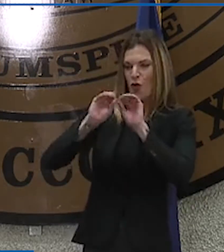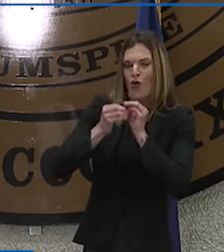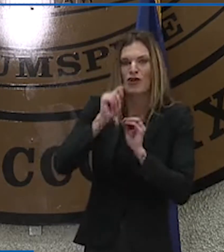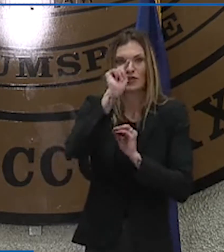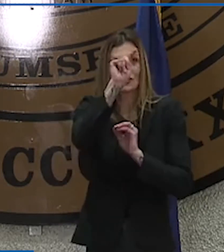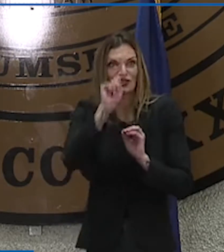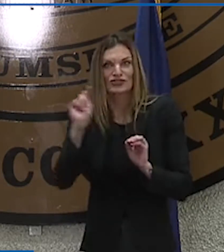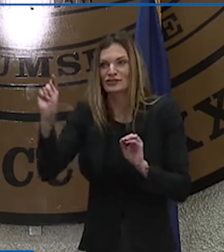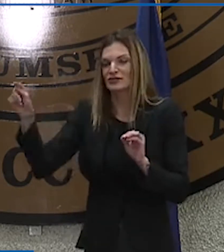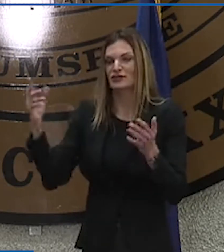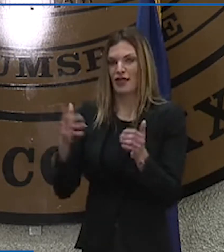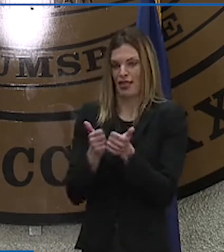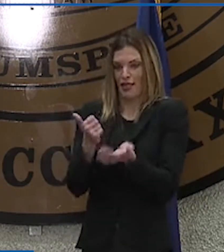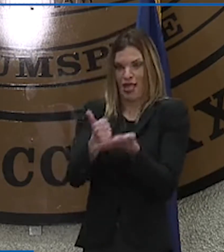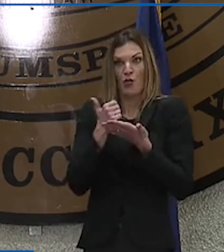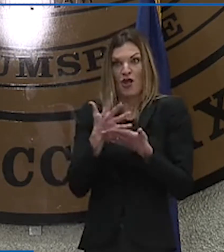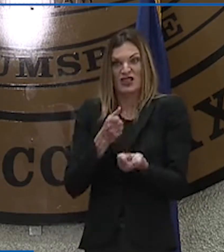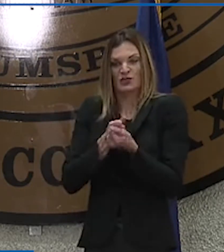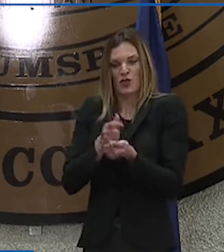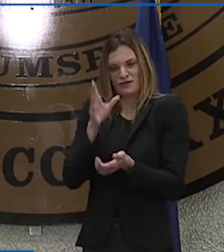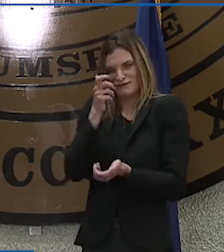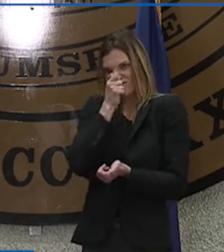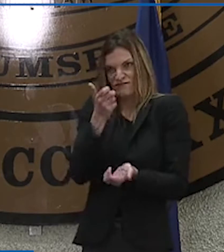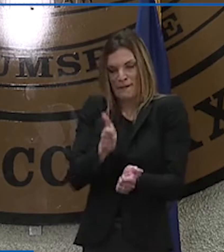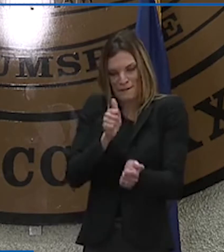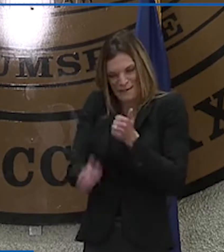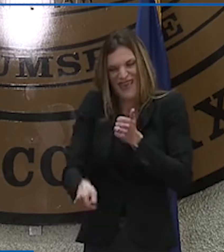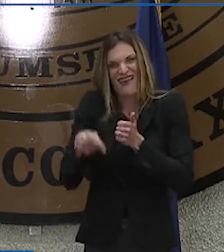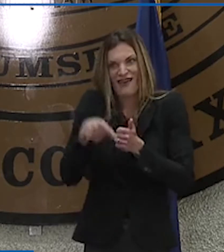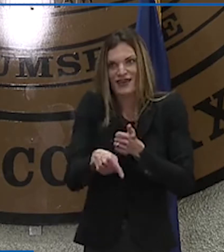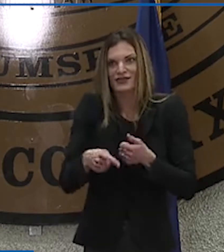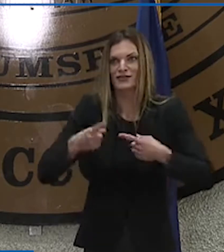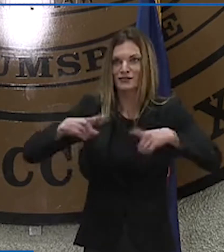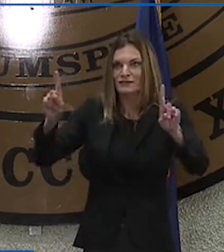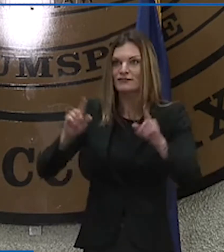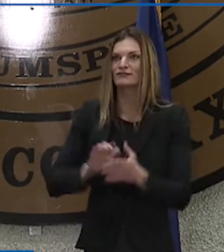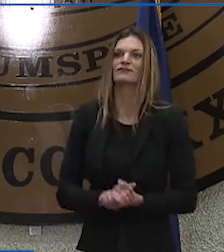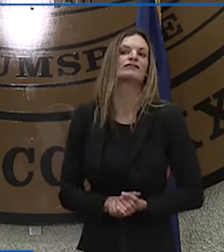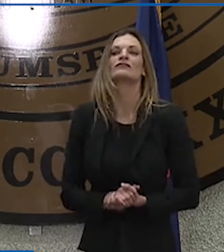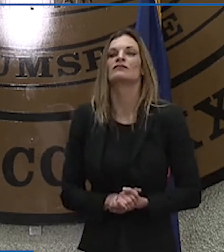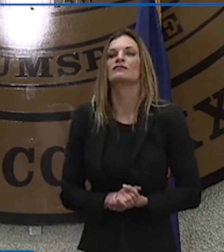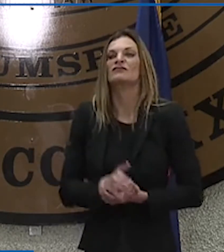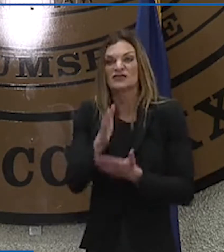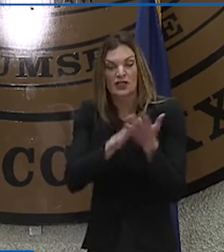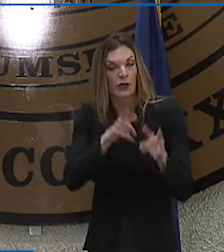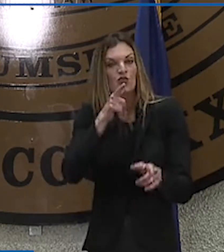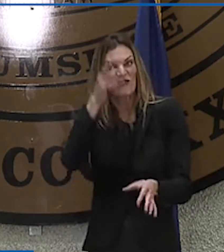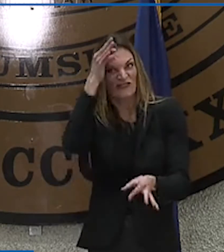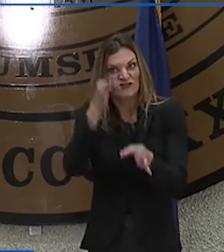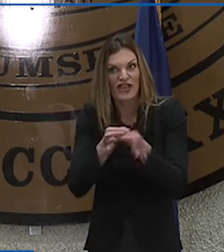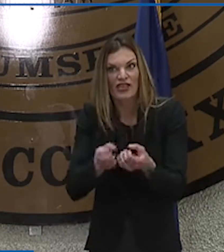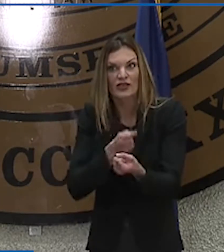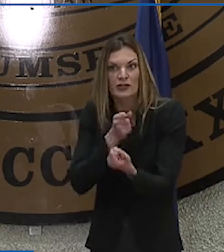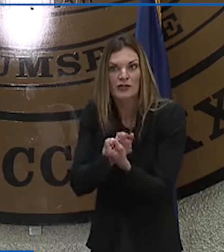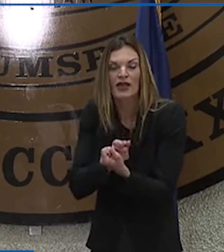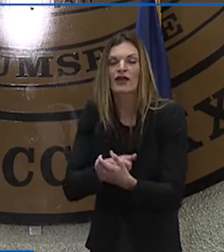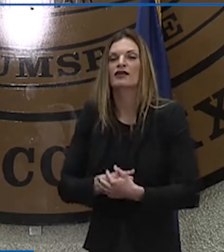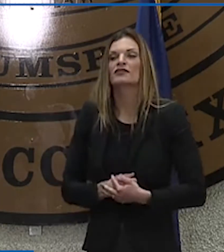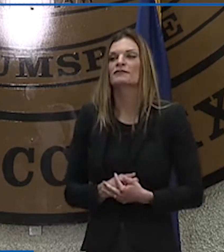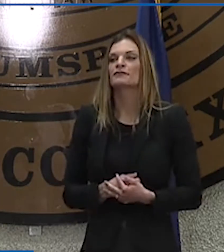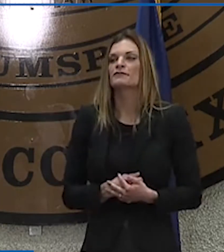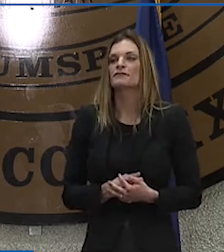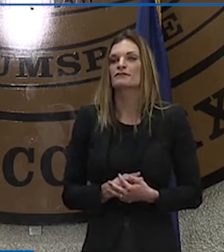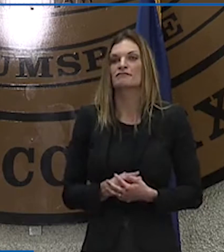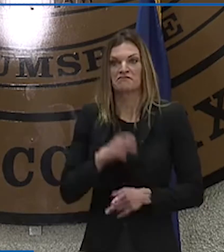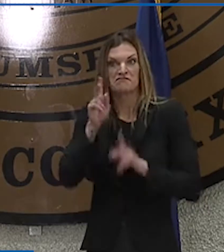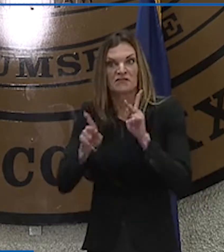this legislation, from business groups to advocacy organizations to faith-based groups to impacted people. People